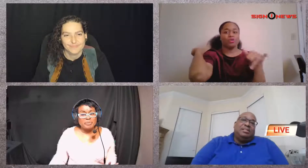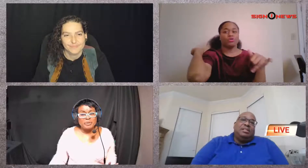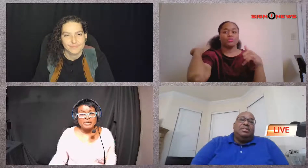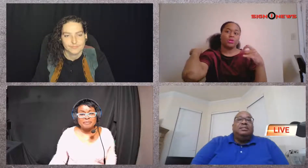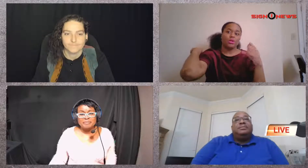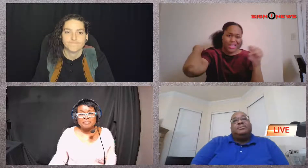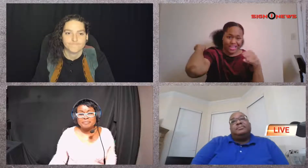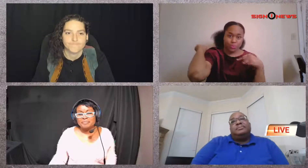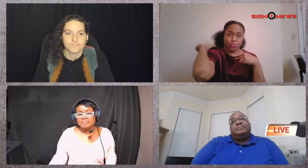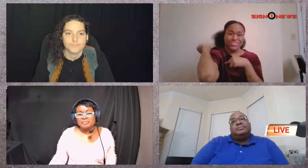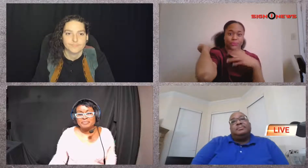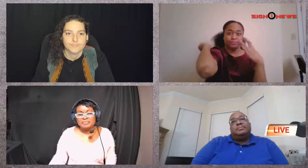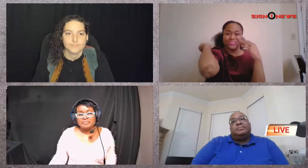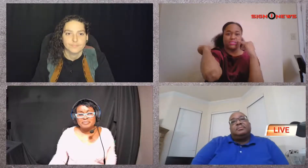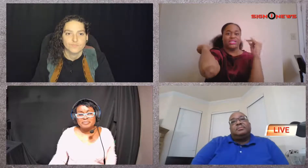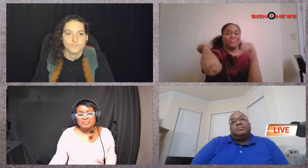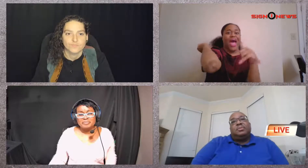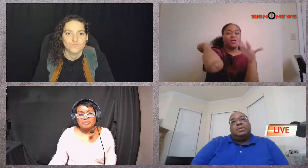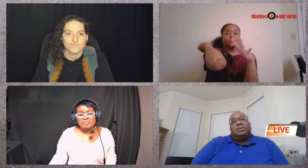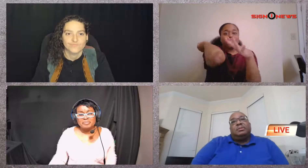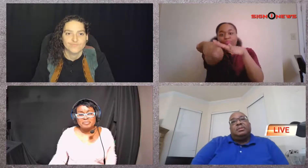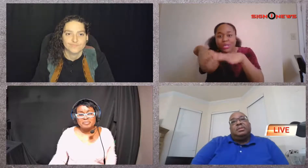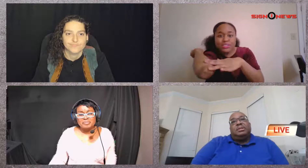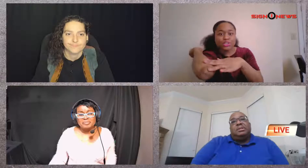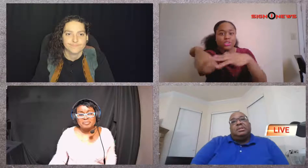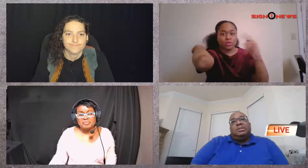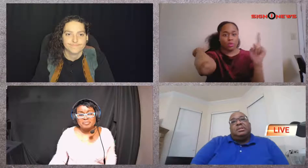But here's my point."